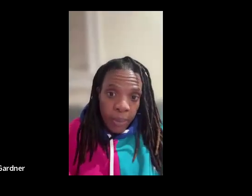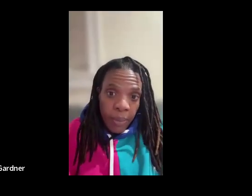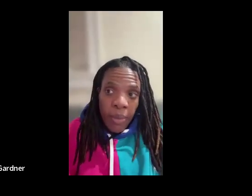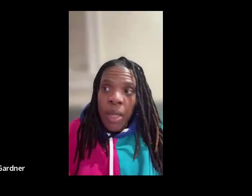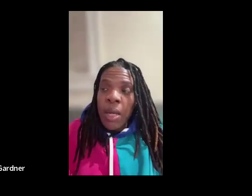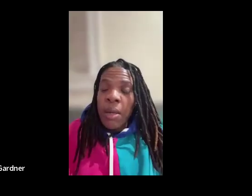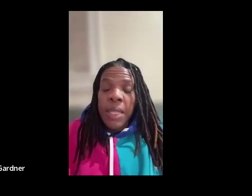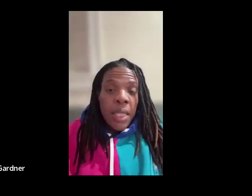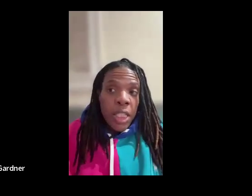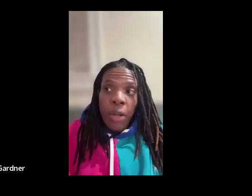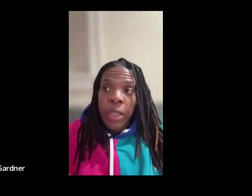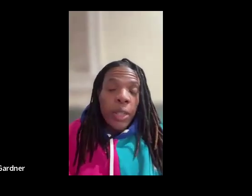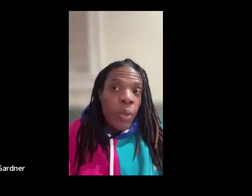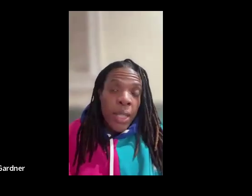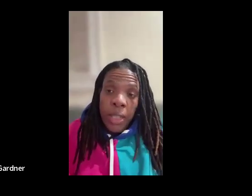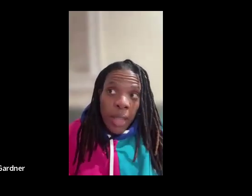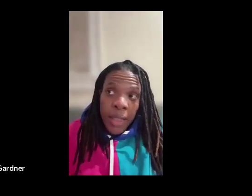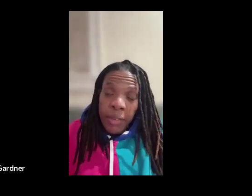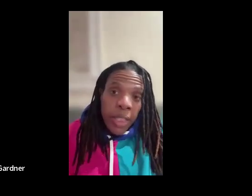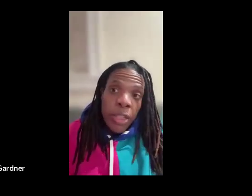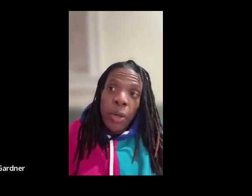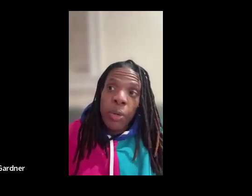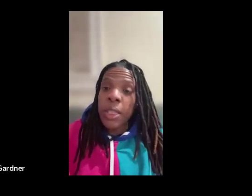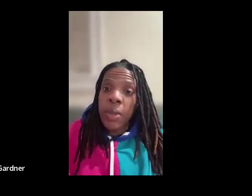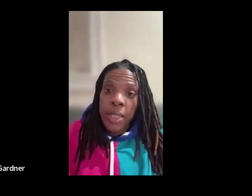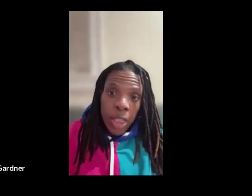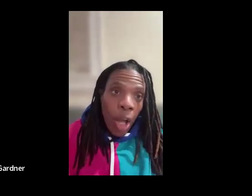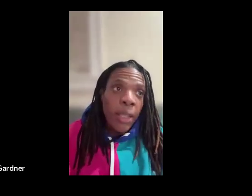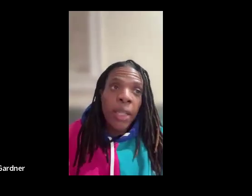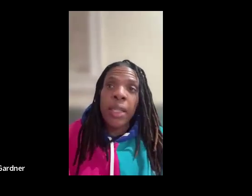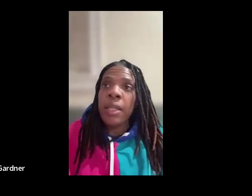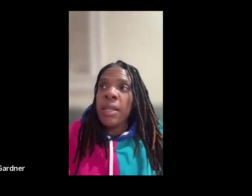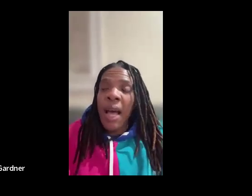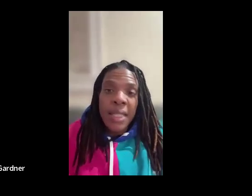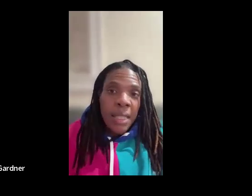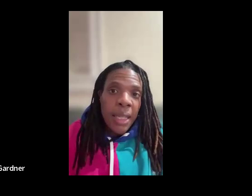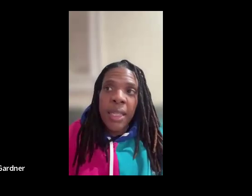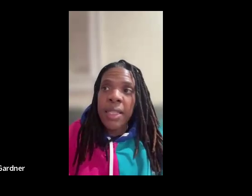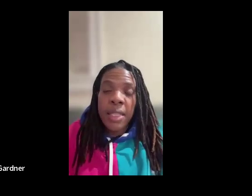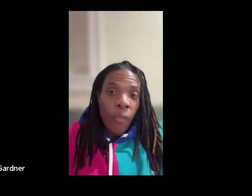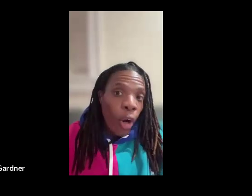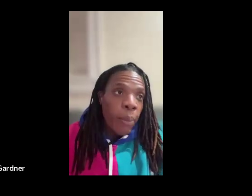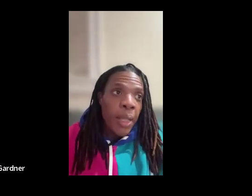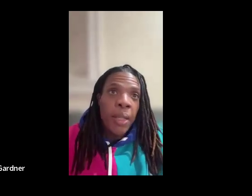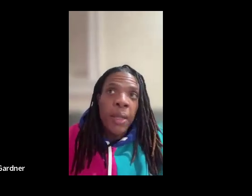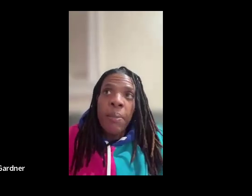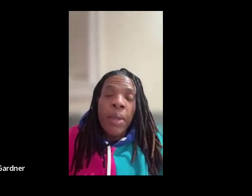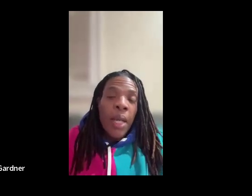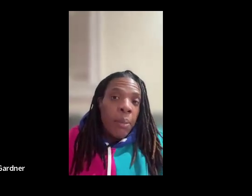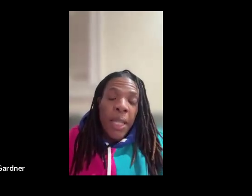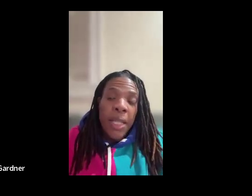amazing for them. My son started, at 3 years old, he wasn't talking, isolating,